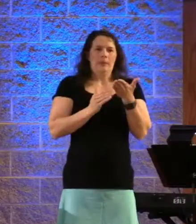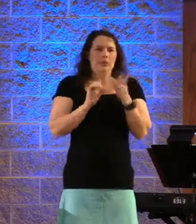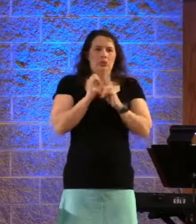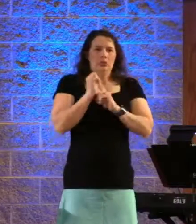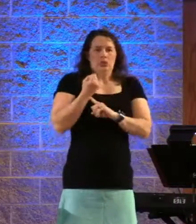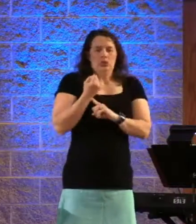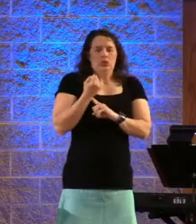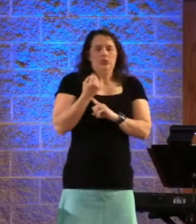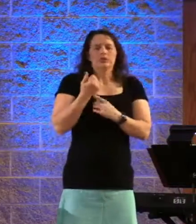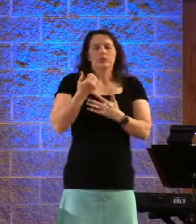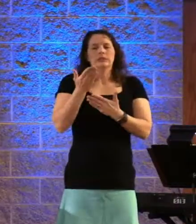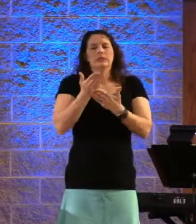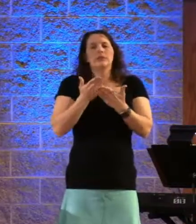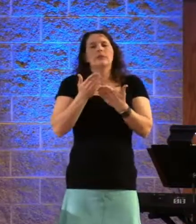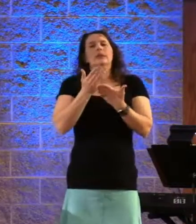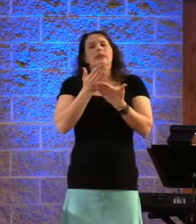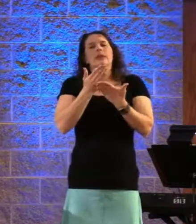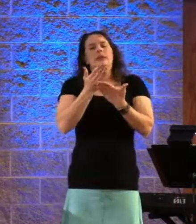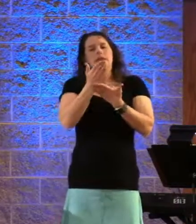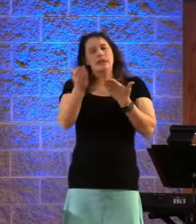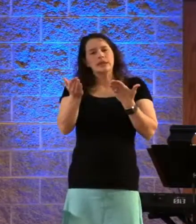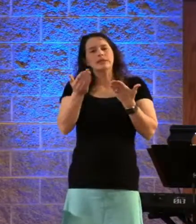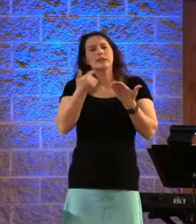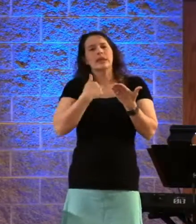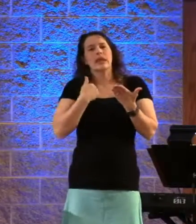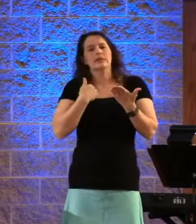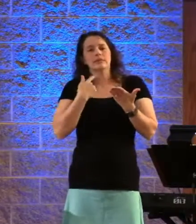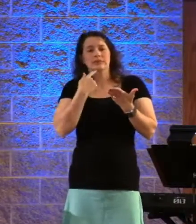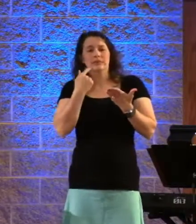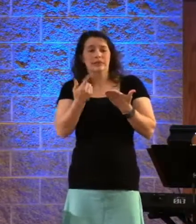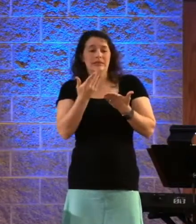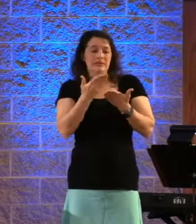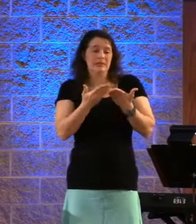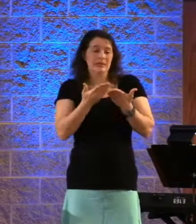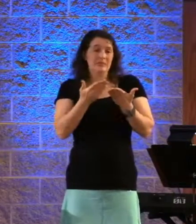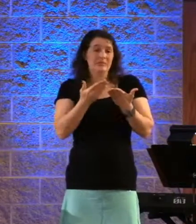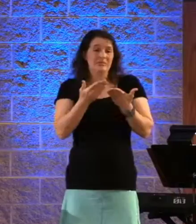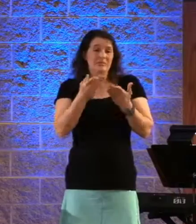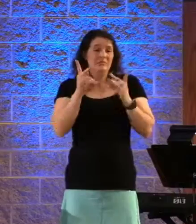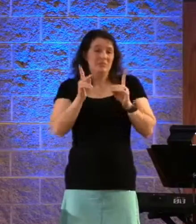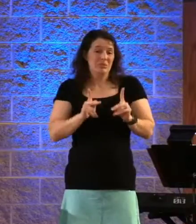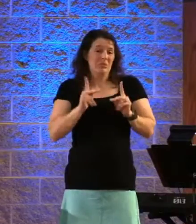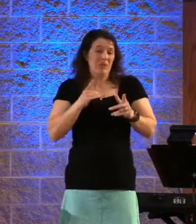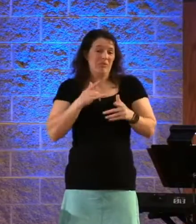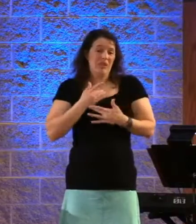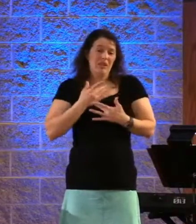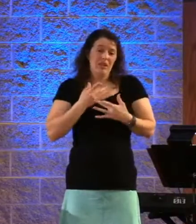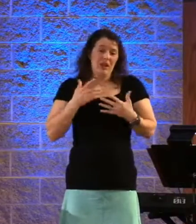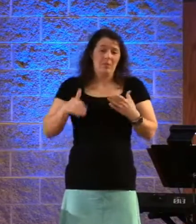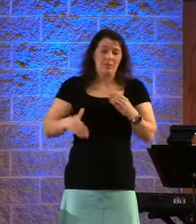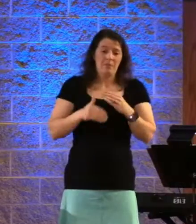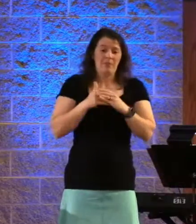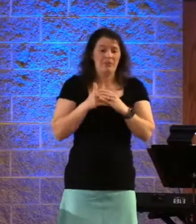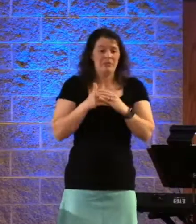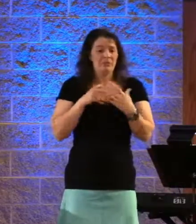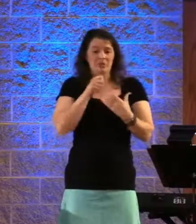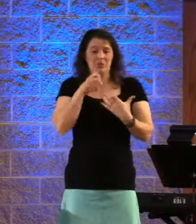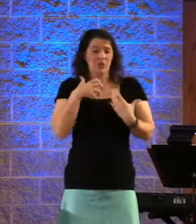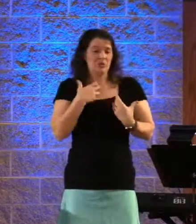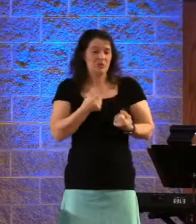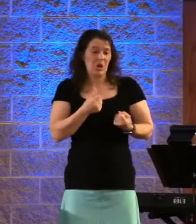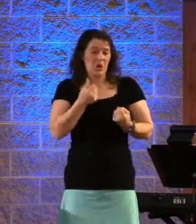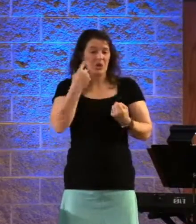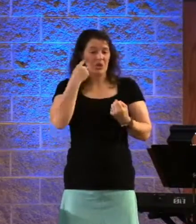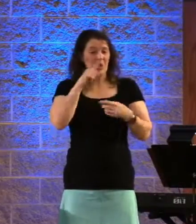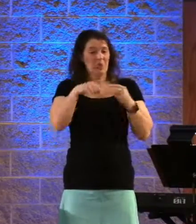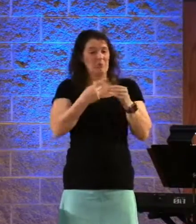some of the things I would say to those of you whose marriage might be dangling on the precipice. You feel like your marriage isn't very strong right now. You've been thinking